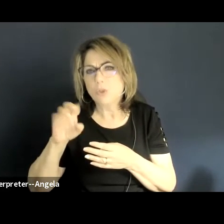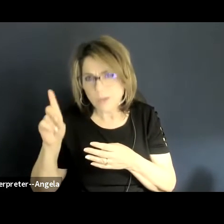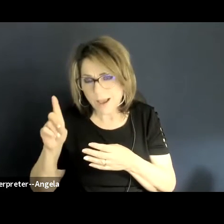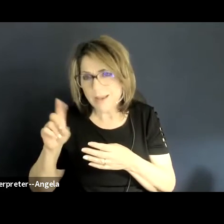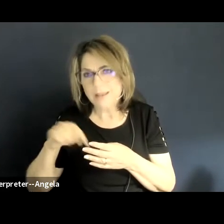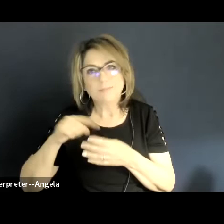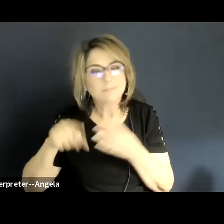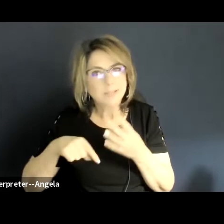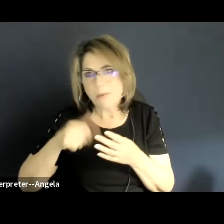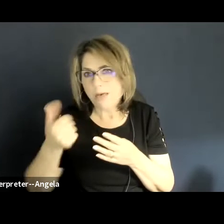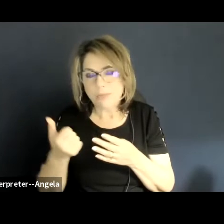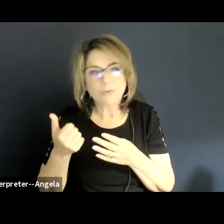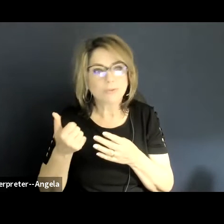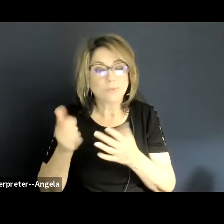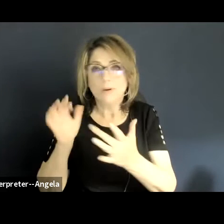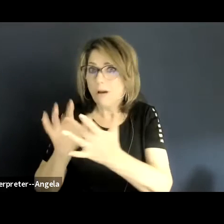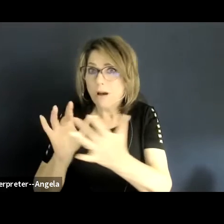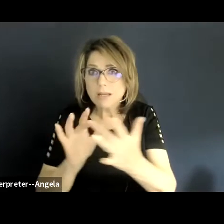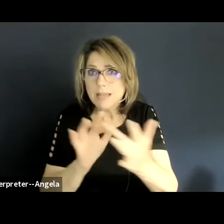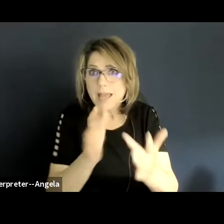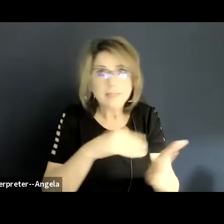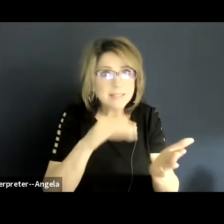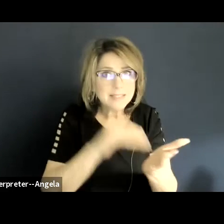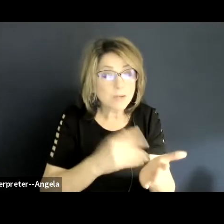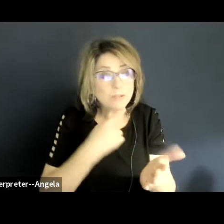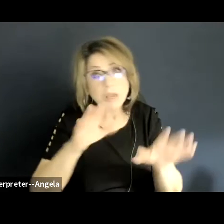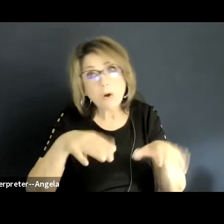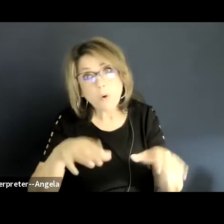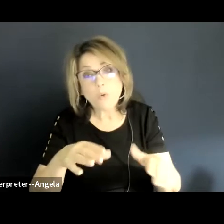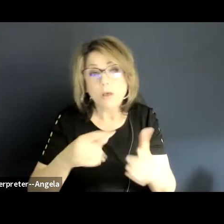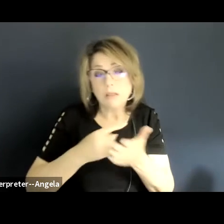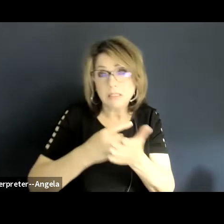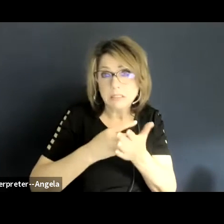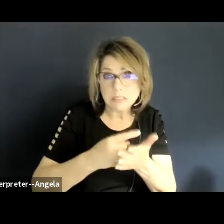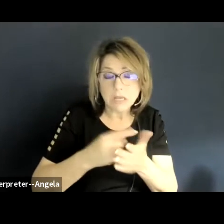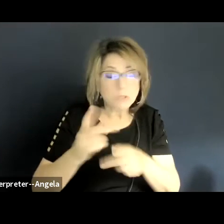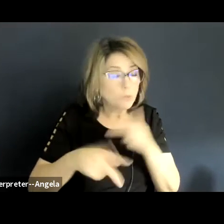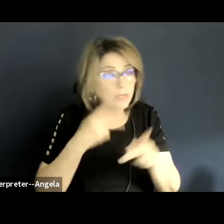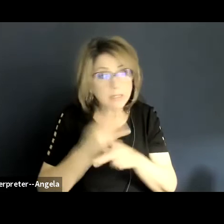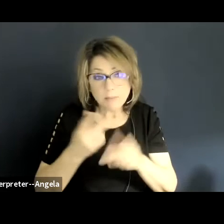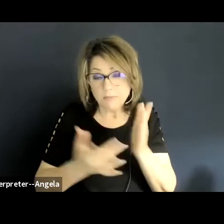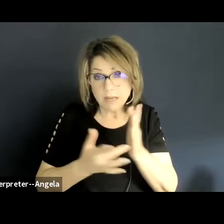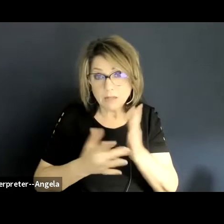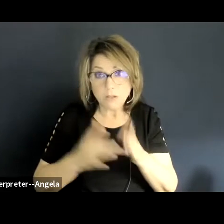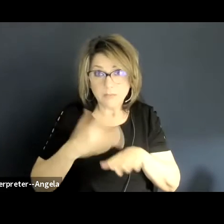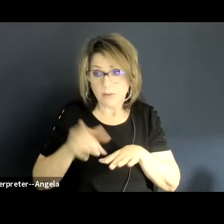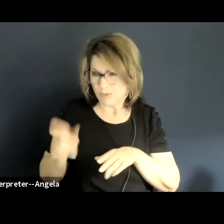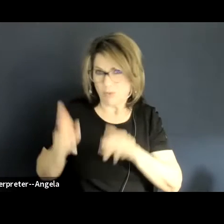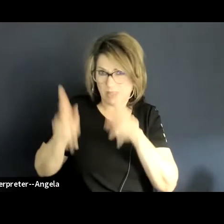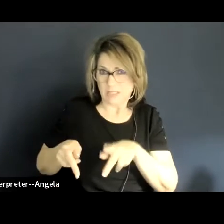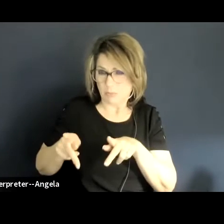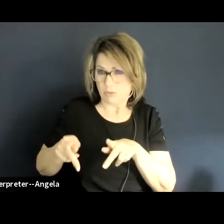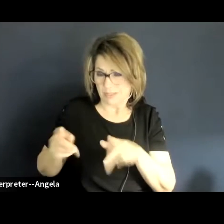the centers and say, well, let's talk about what type of technologies are available so that this person can live more